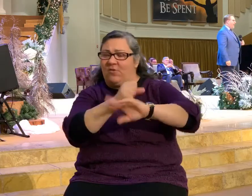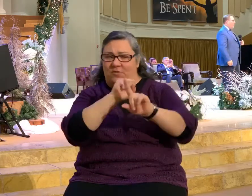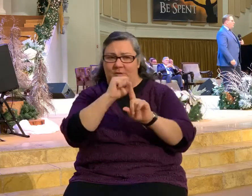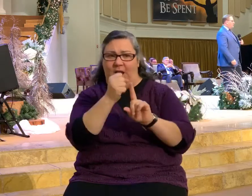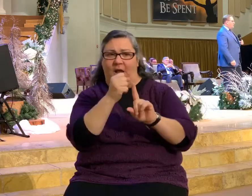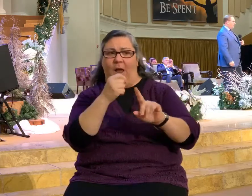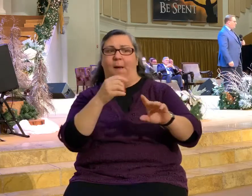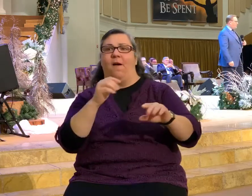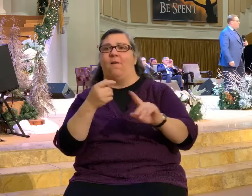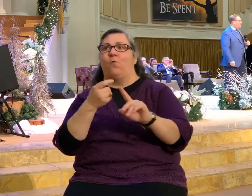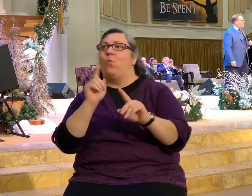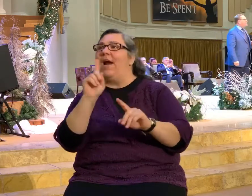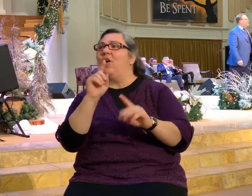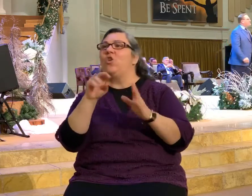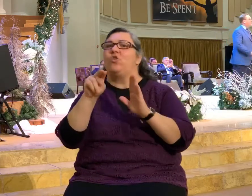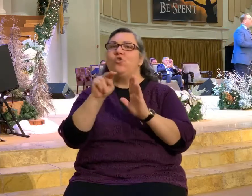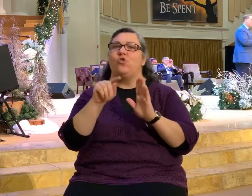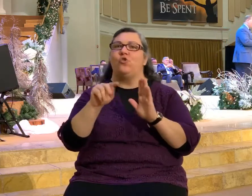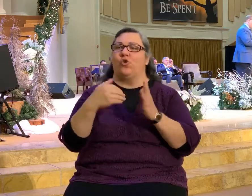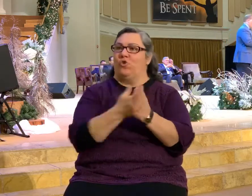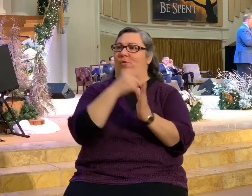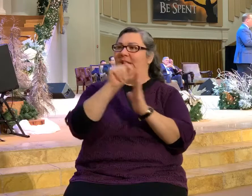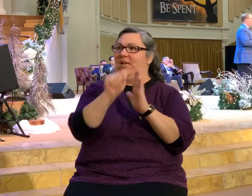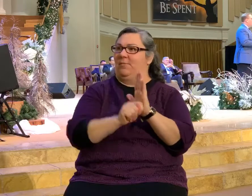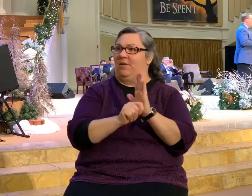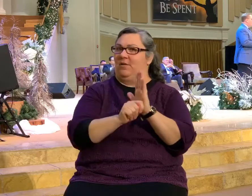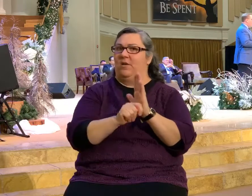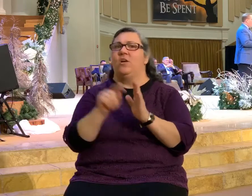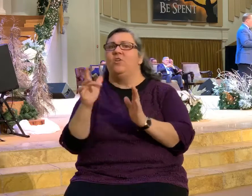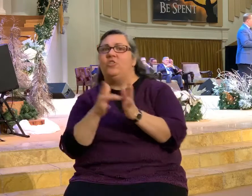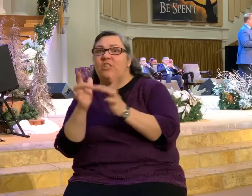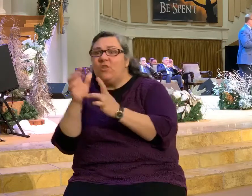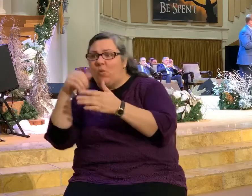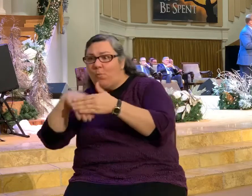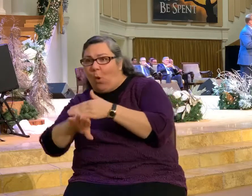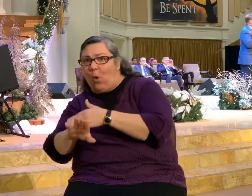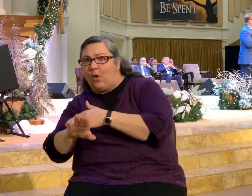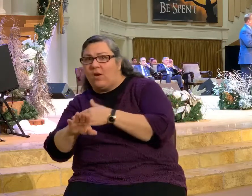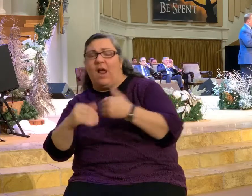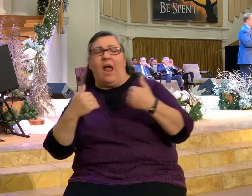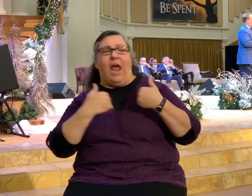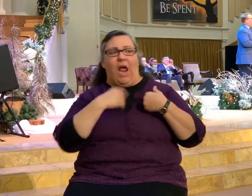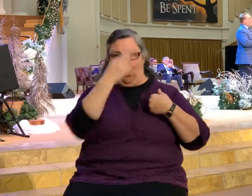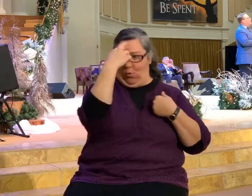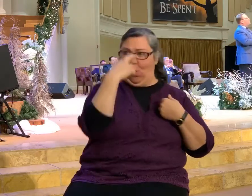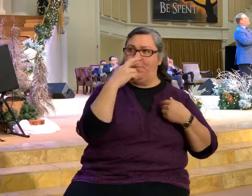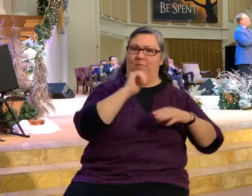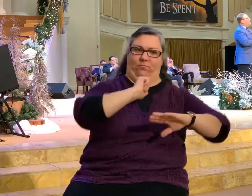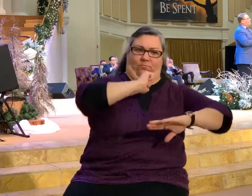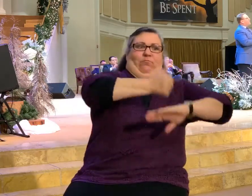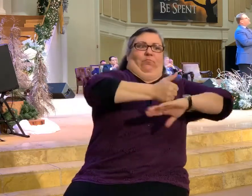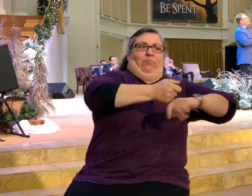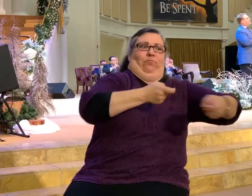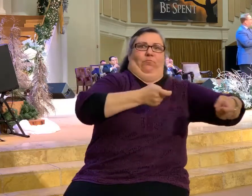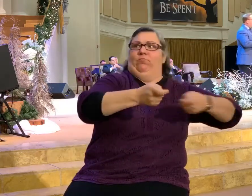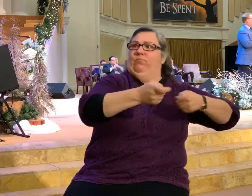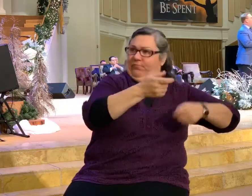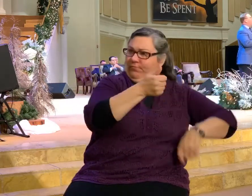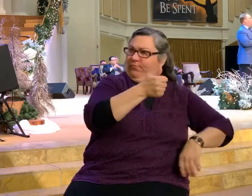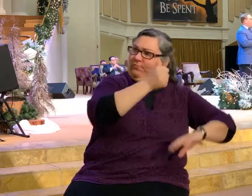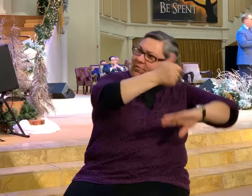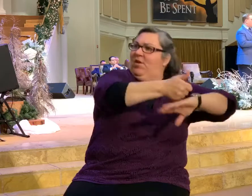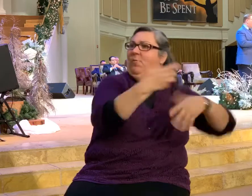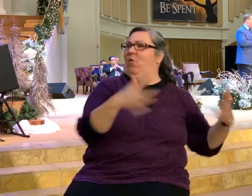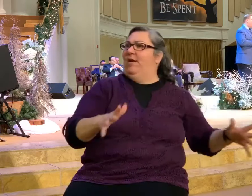of our New Testament. When Jesus was born, there was Roman power in place. When Jesus